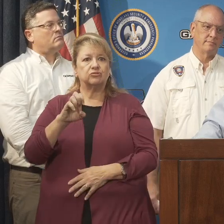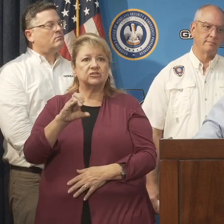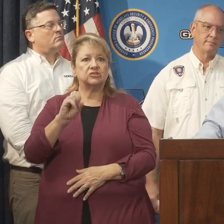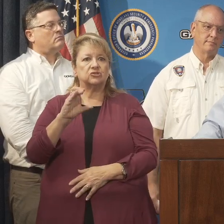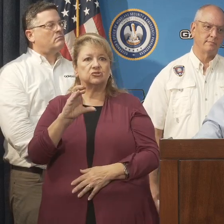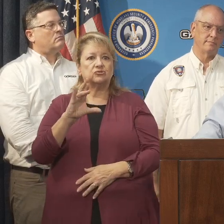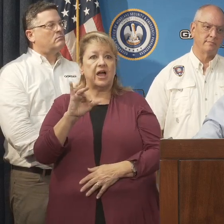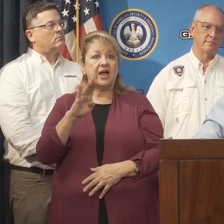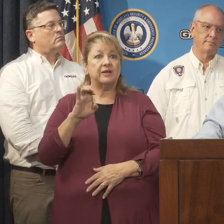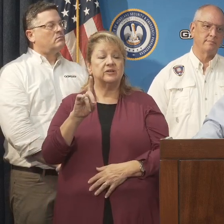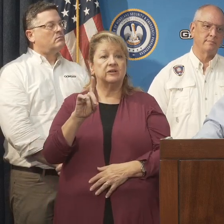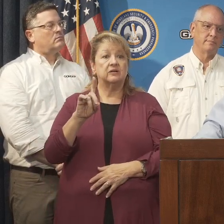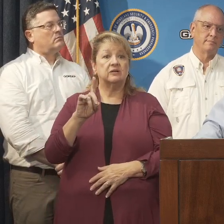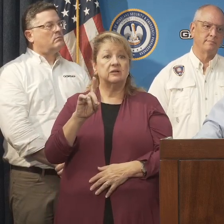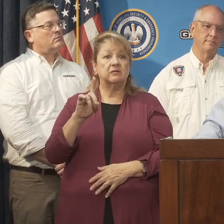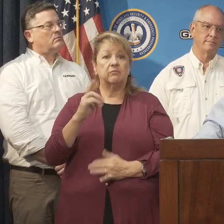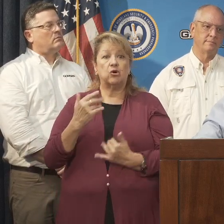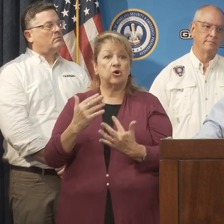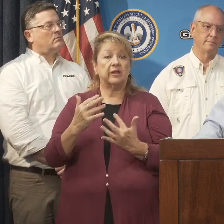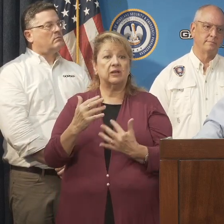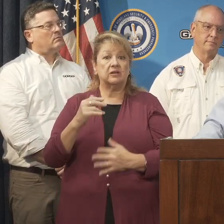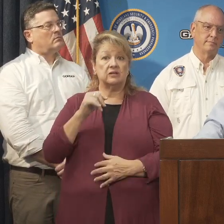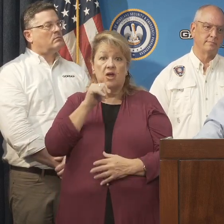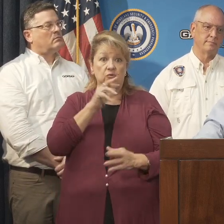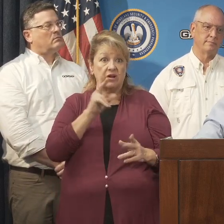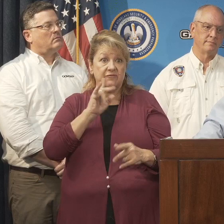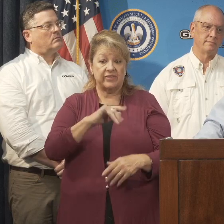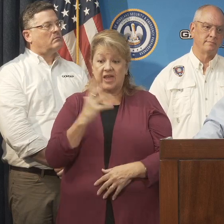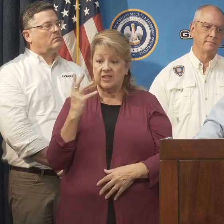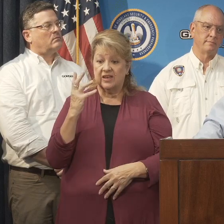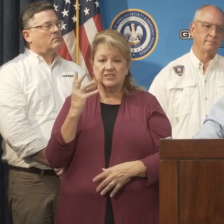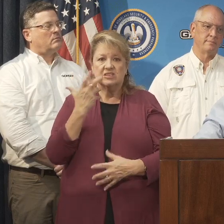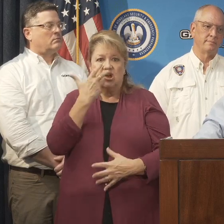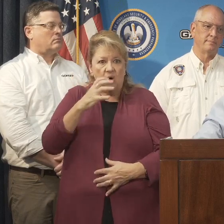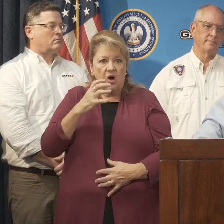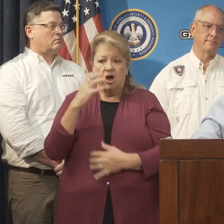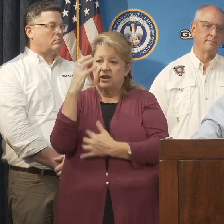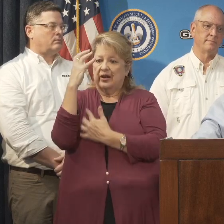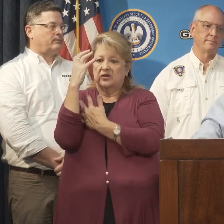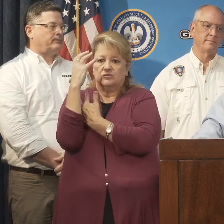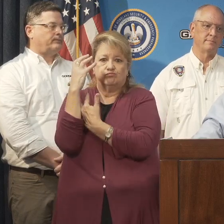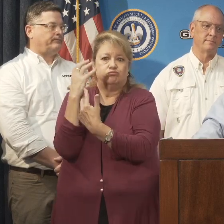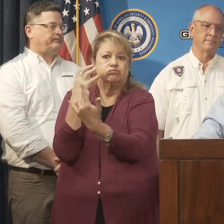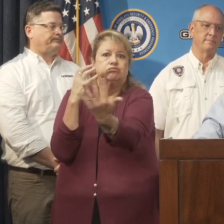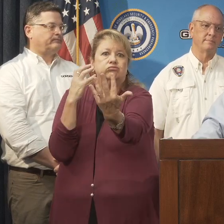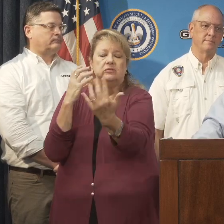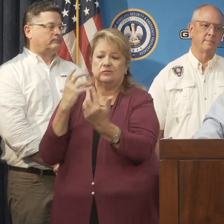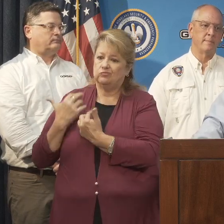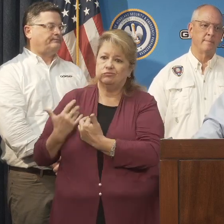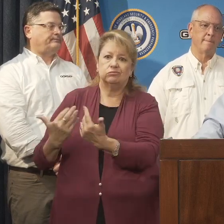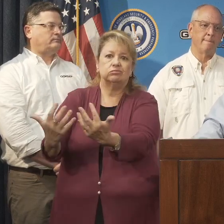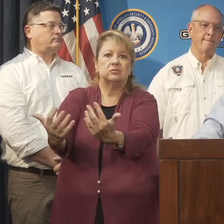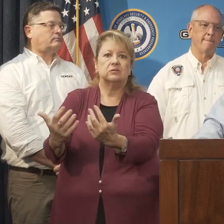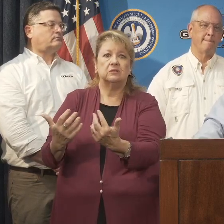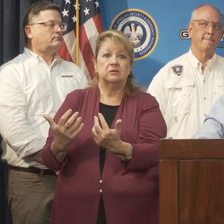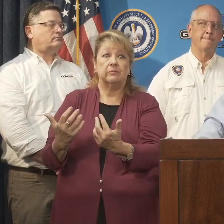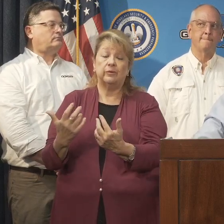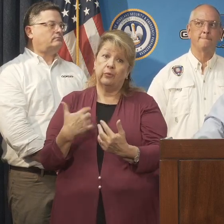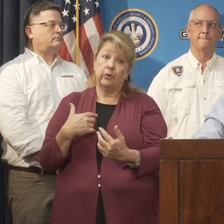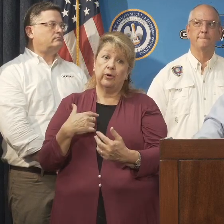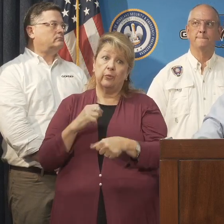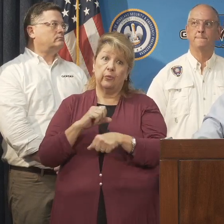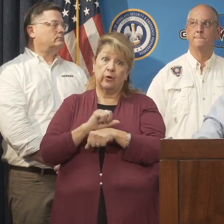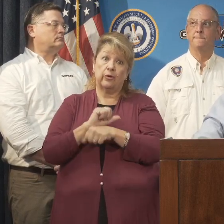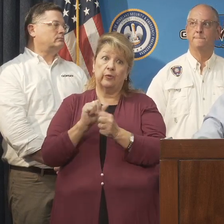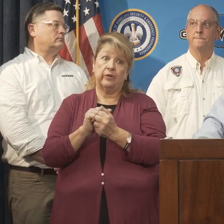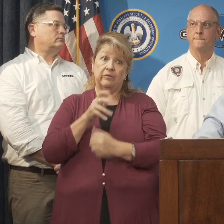that because it's so hot and it's so dry. So you can do everything you can do, but we are dealing with Mother Nature, unfortunately.